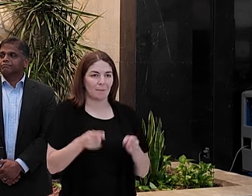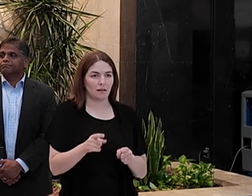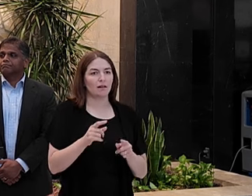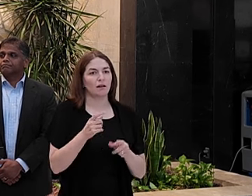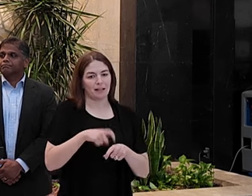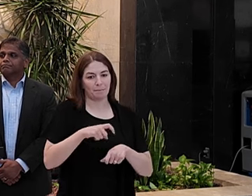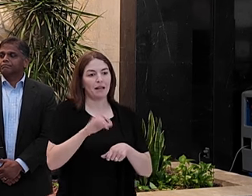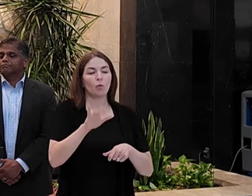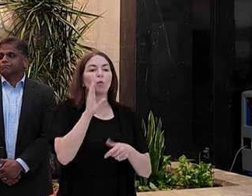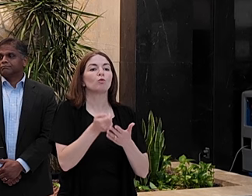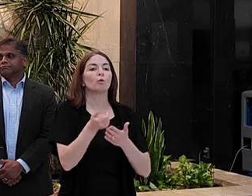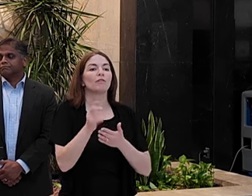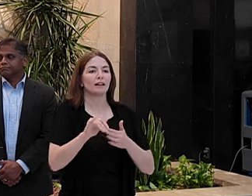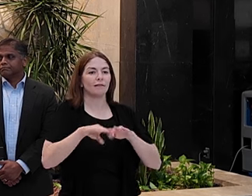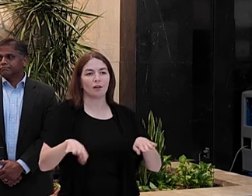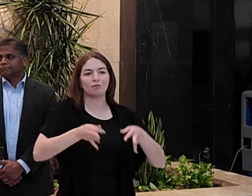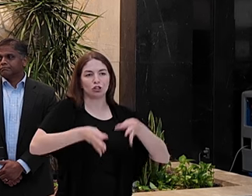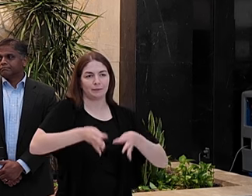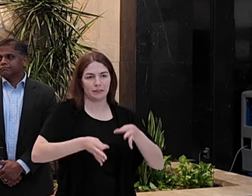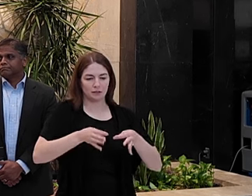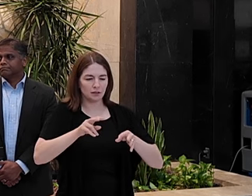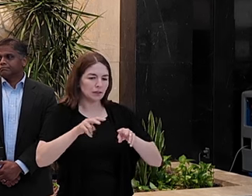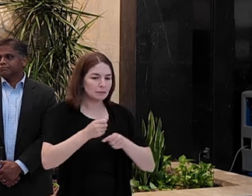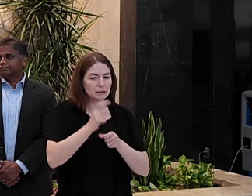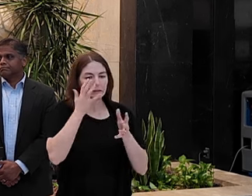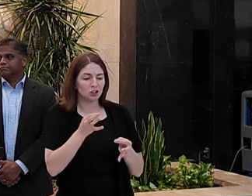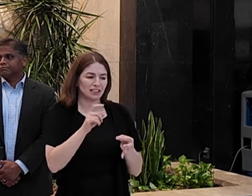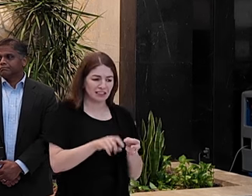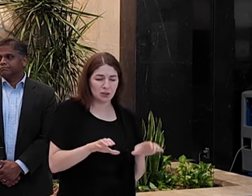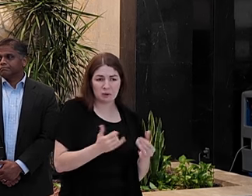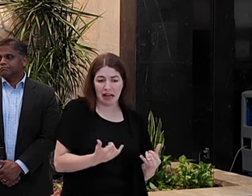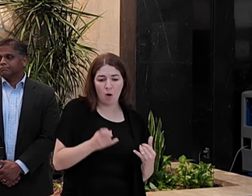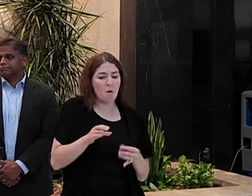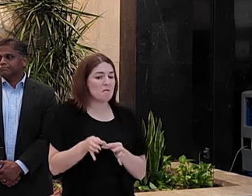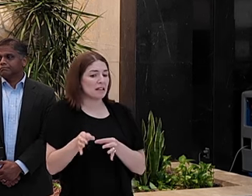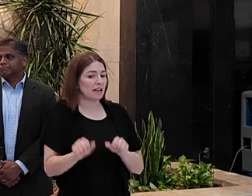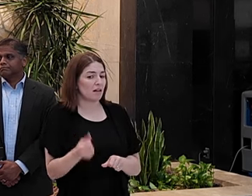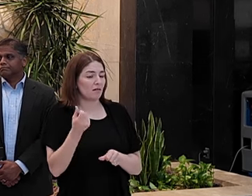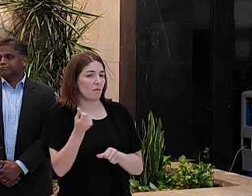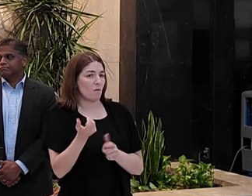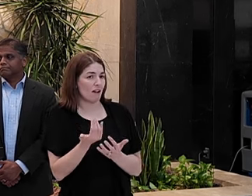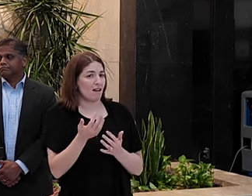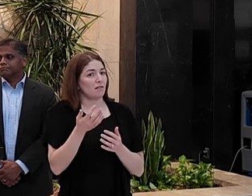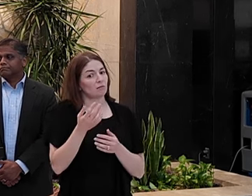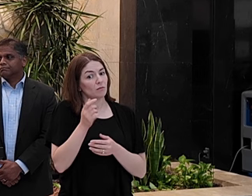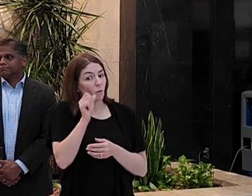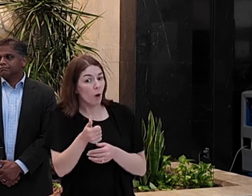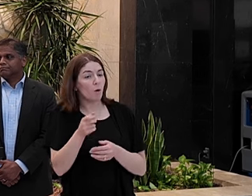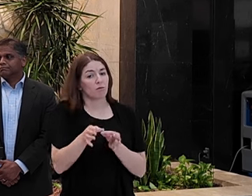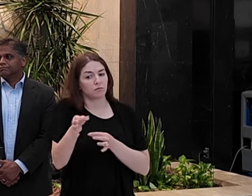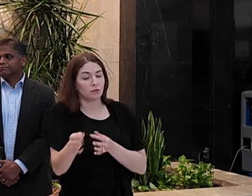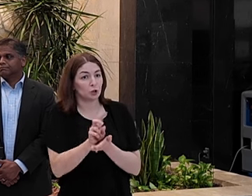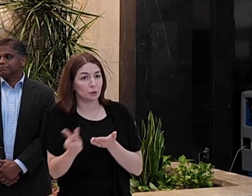that level of judgment that you need on making, does it need to do it today? Does it need to do it tomorrow? Can it hold a week? Can it hold 2 weeks? That